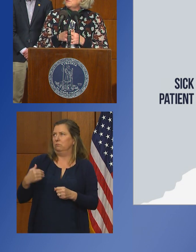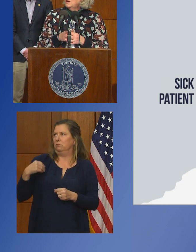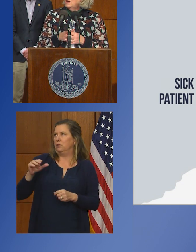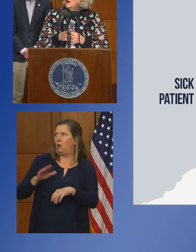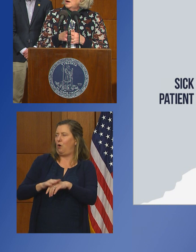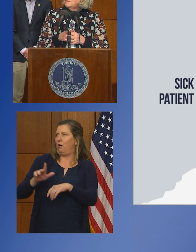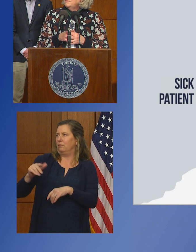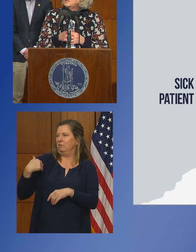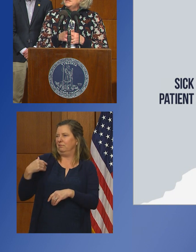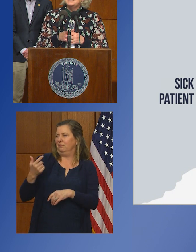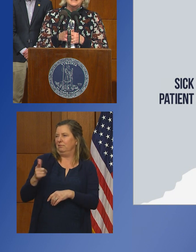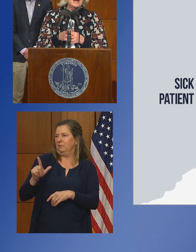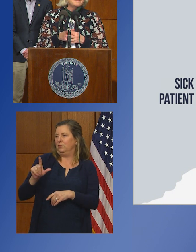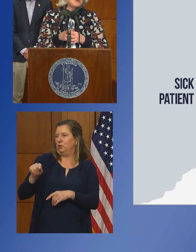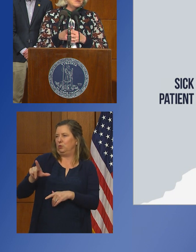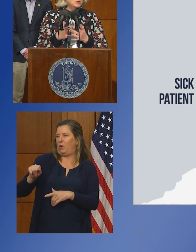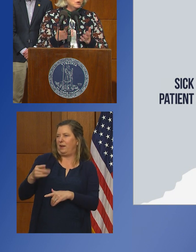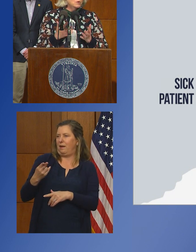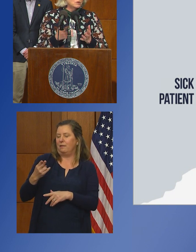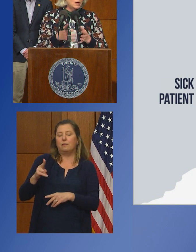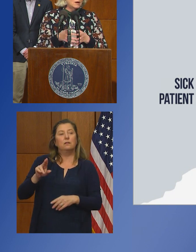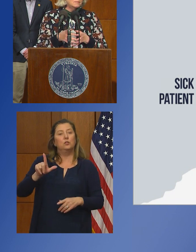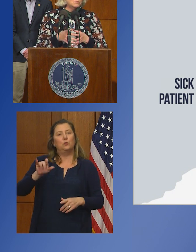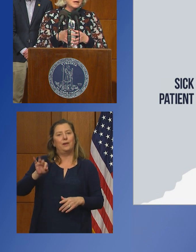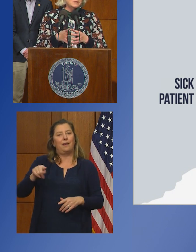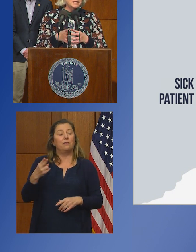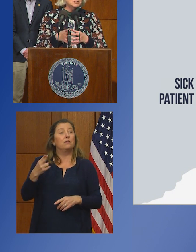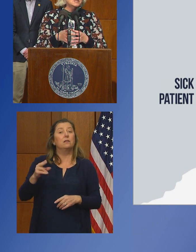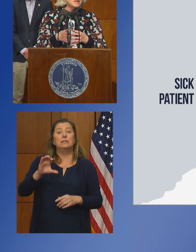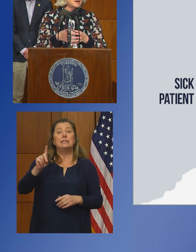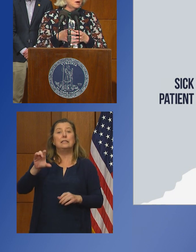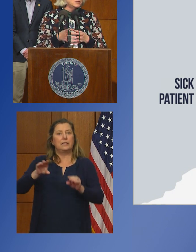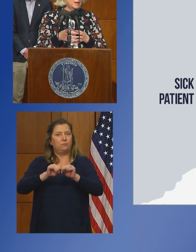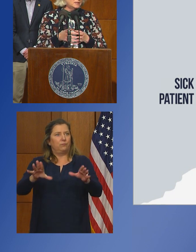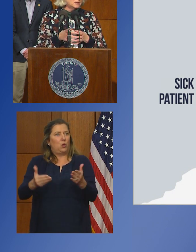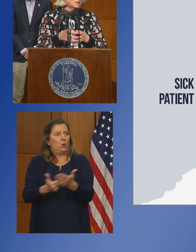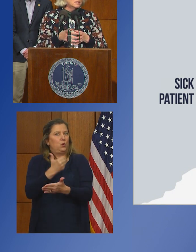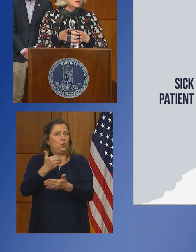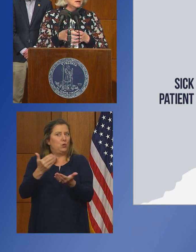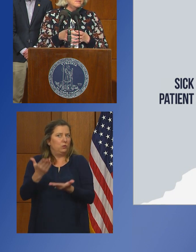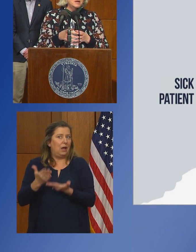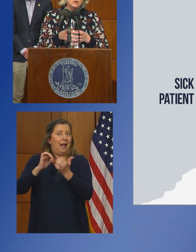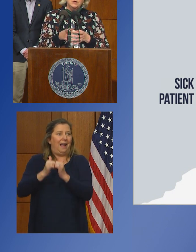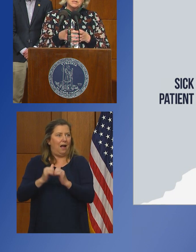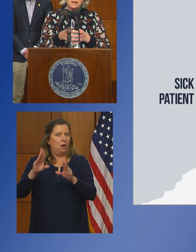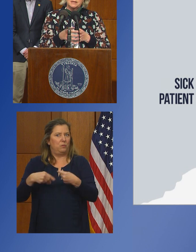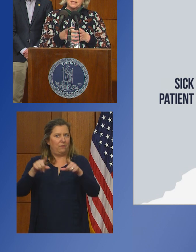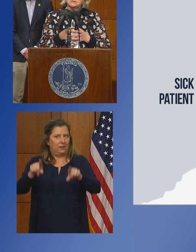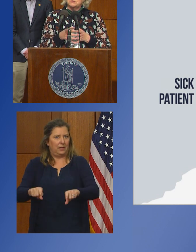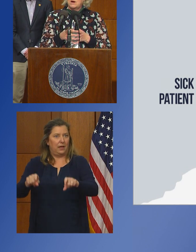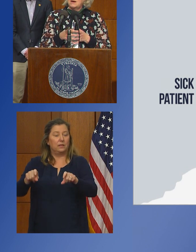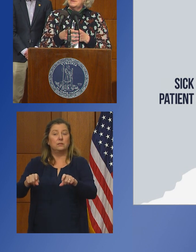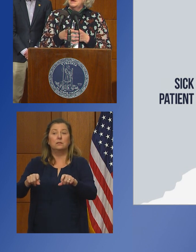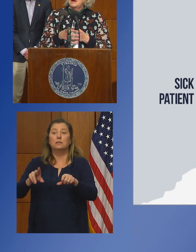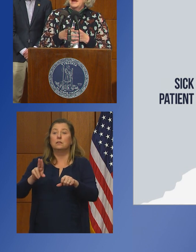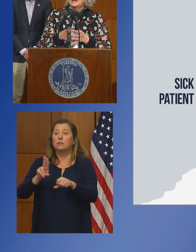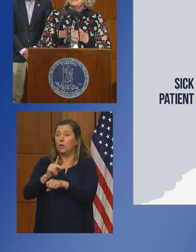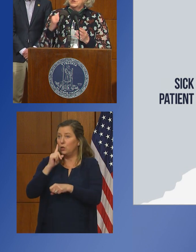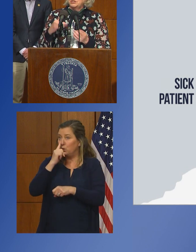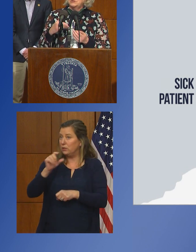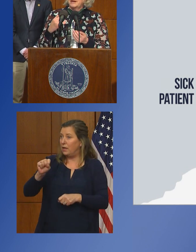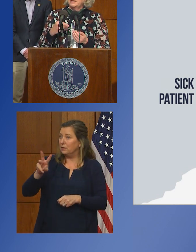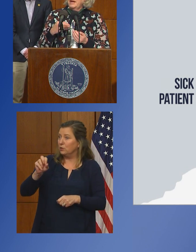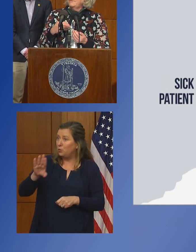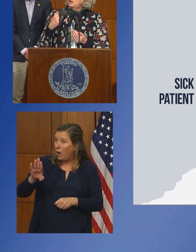29th now, the CDC came out with new recommendations on how to test, and that you can take a nasal swab. I